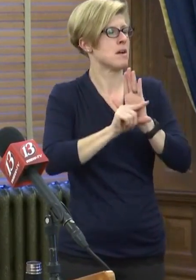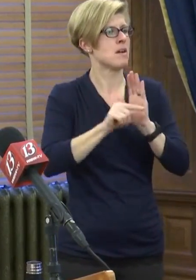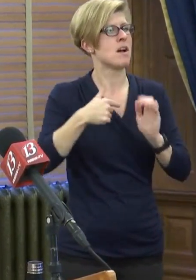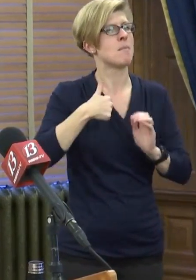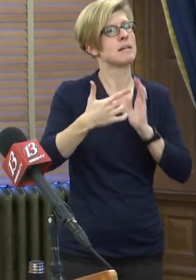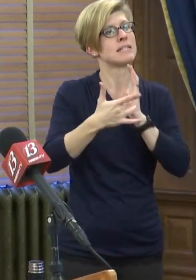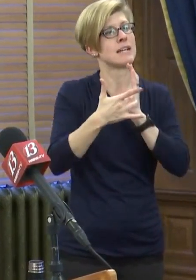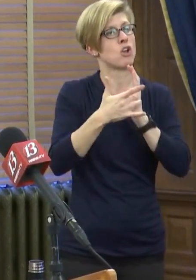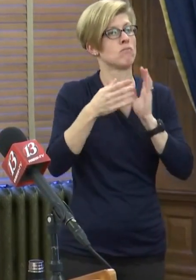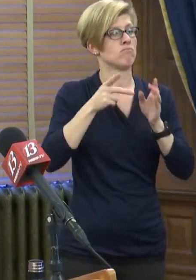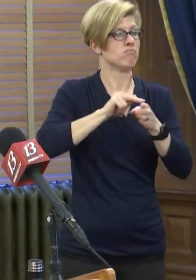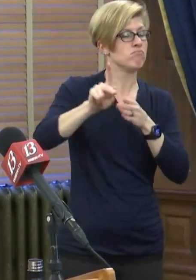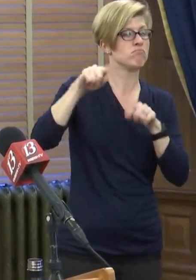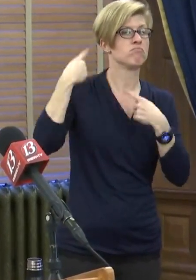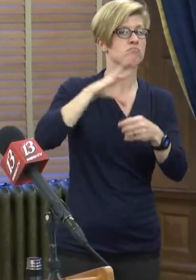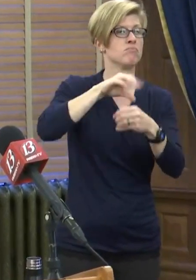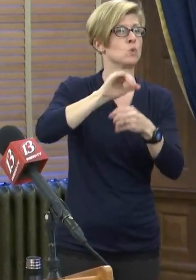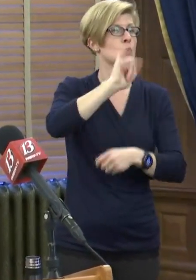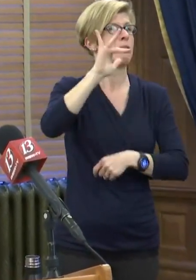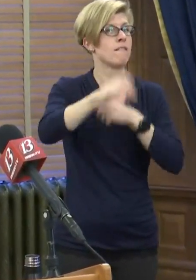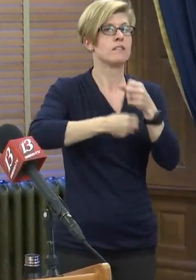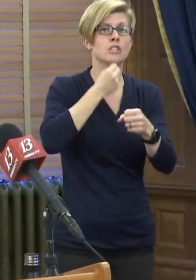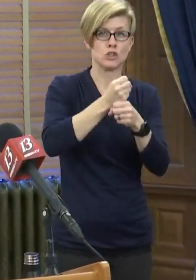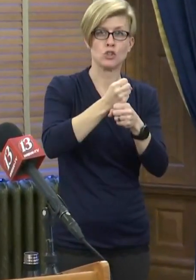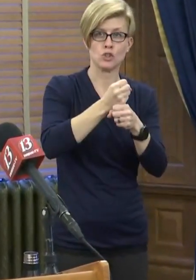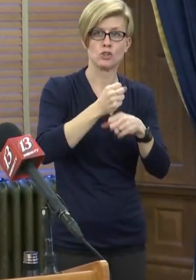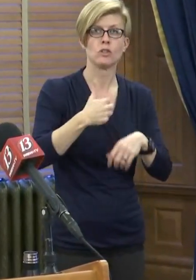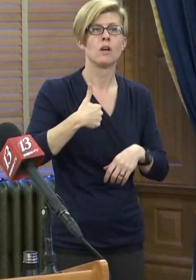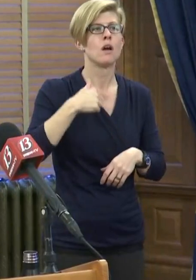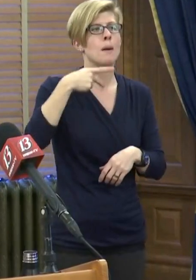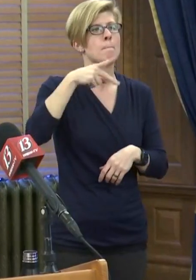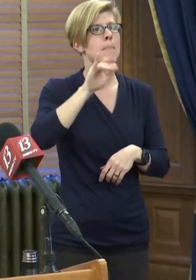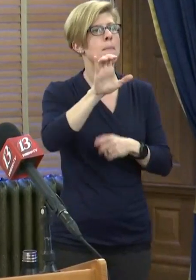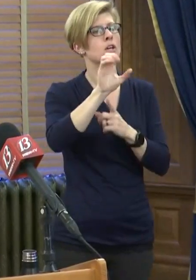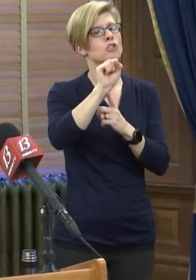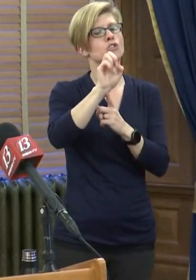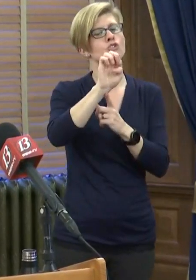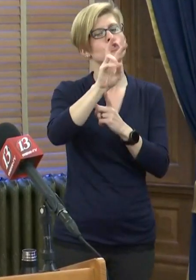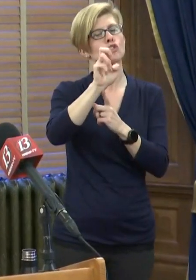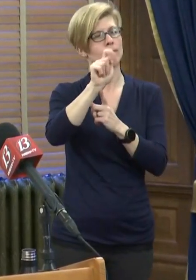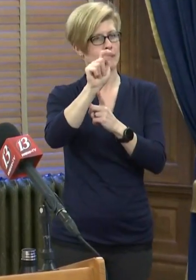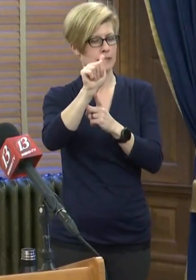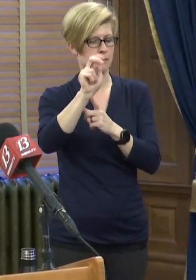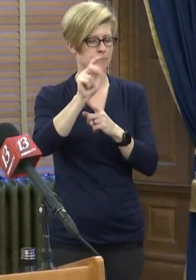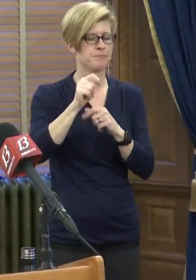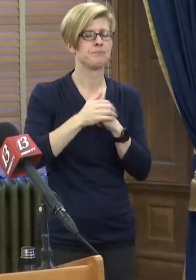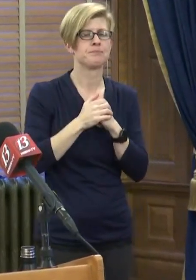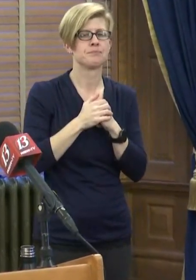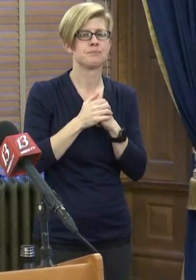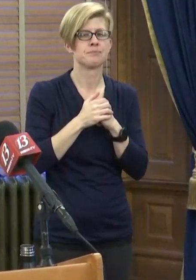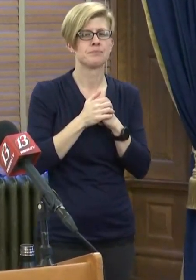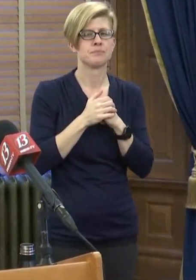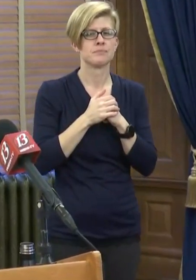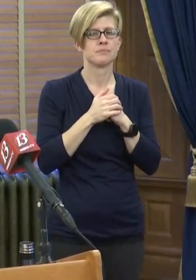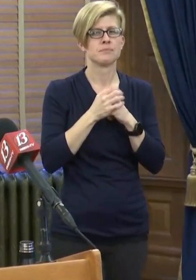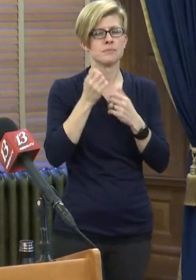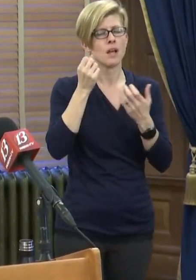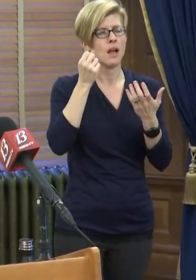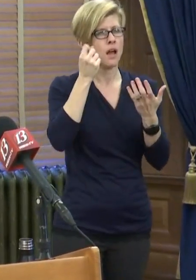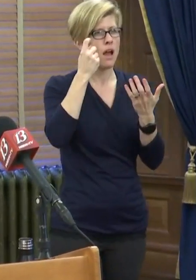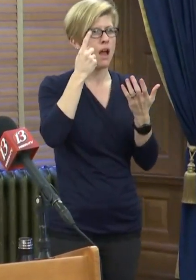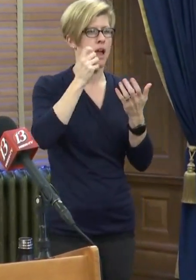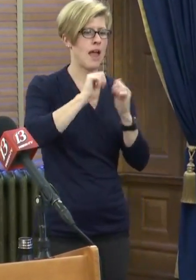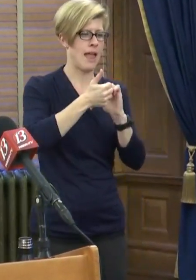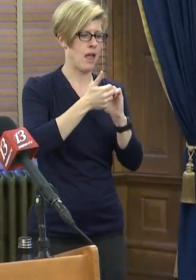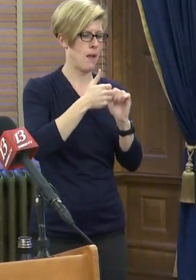technology professional for 25 years, the majority of that as a public servant. I understand the importance of that confluence between